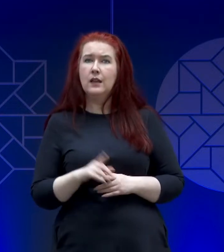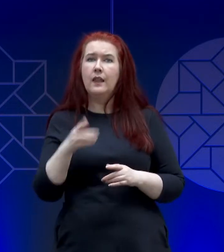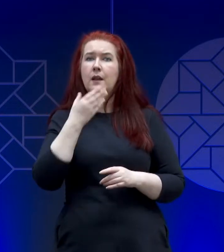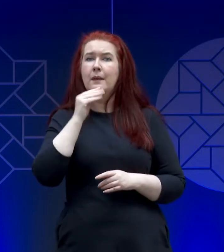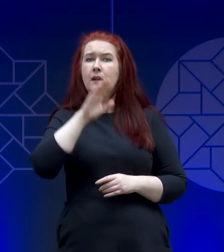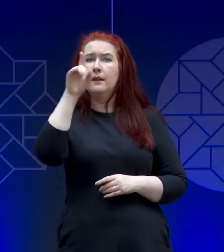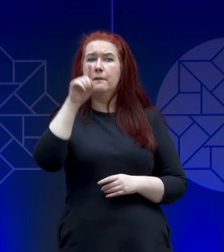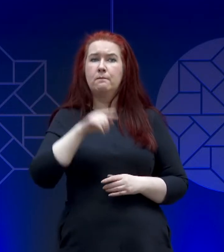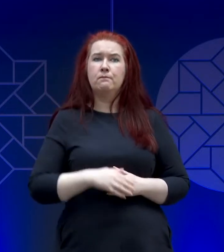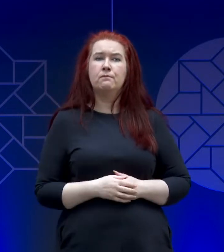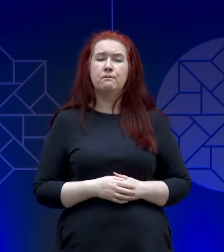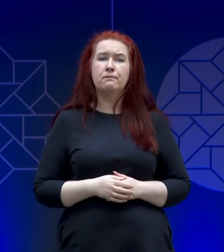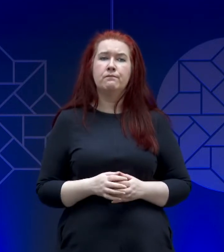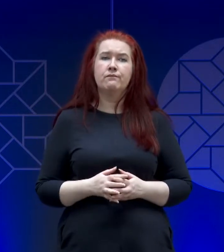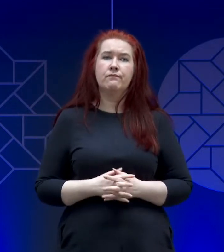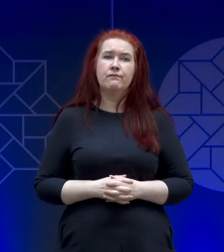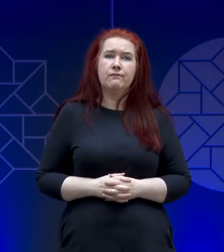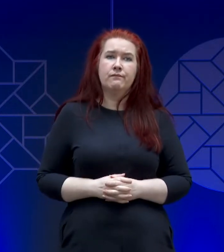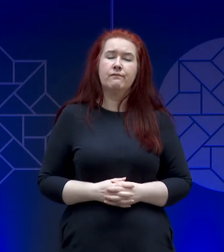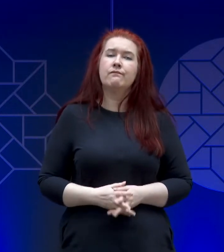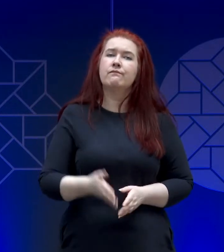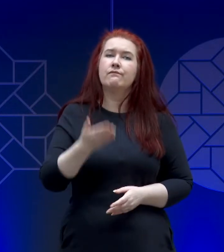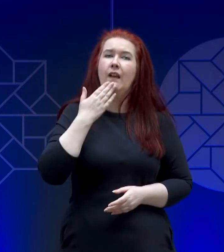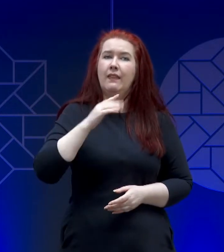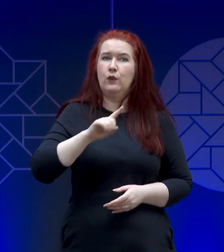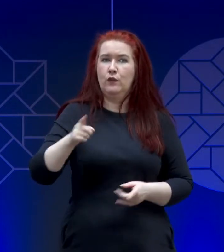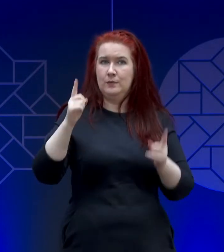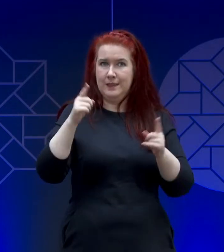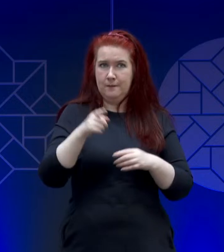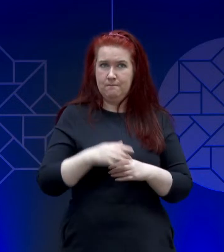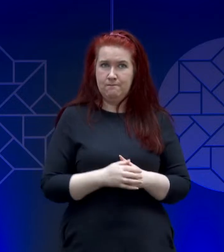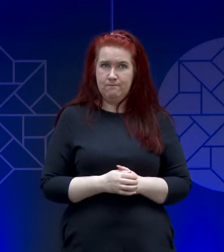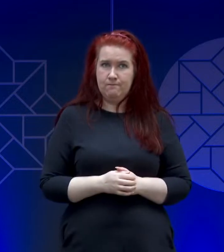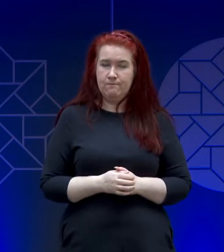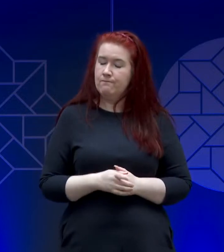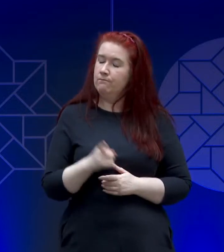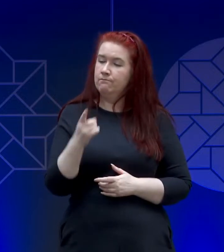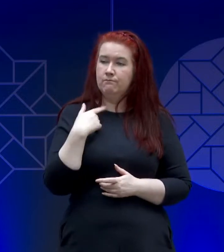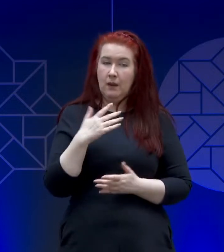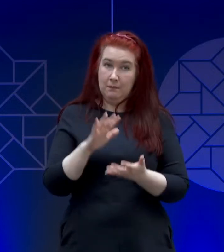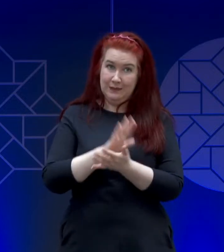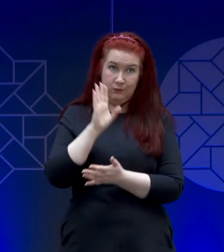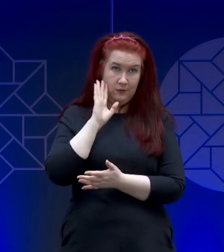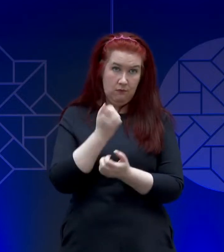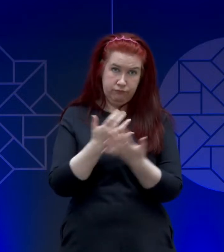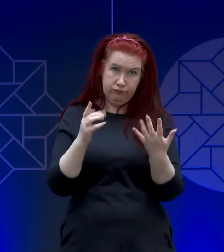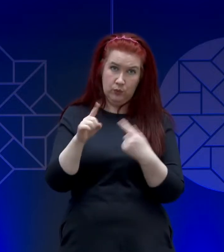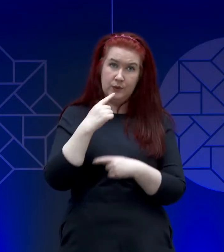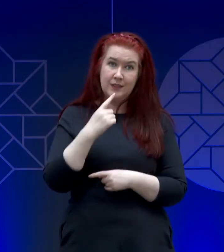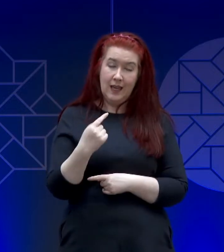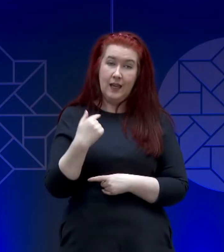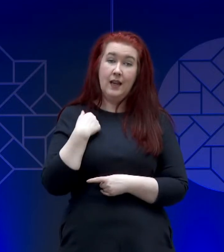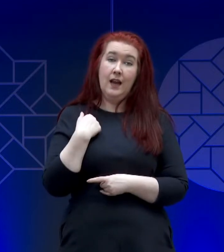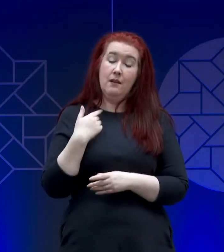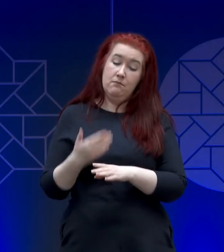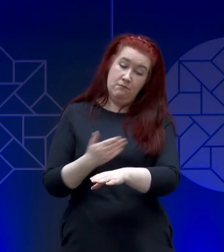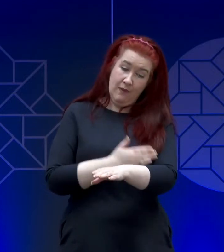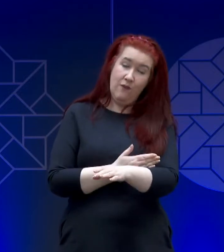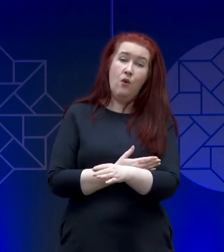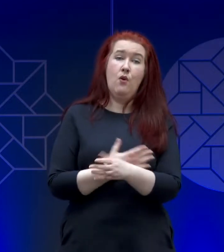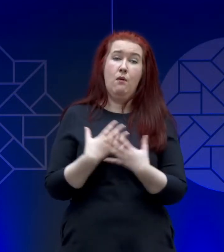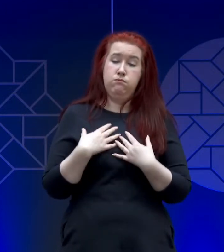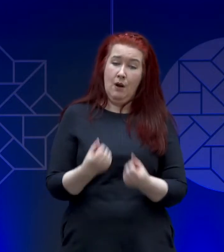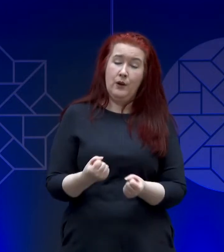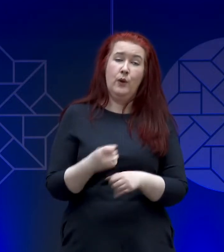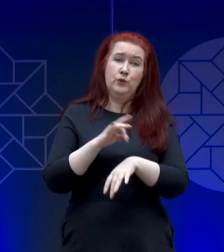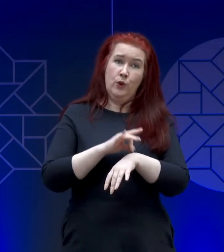up there. Thank you, First Minister. Welcome much of what you said. As a former burnt-out NHS doctor who would love to go